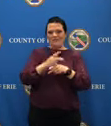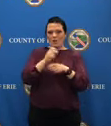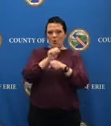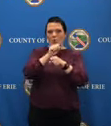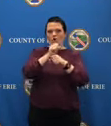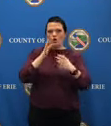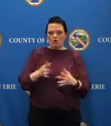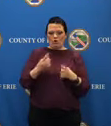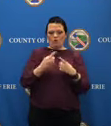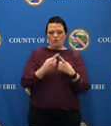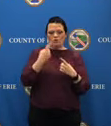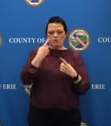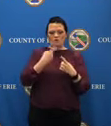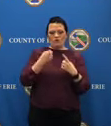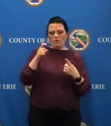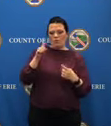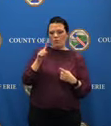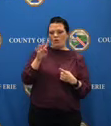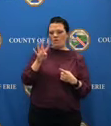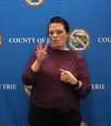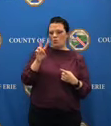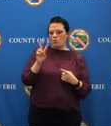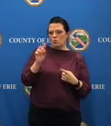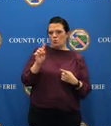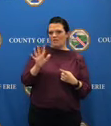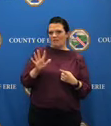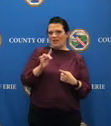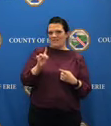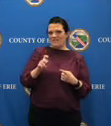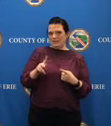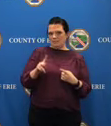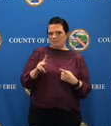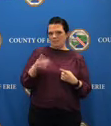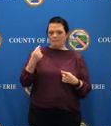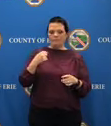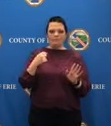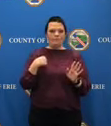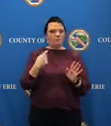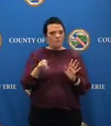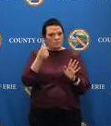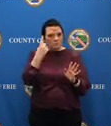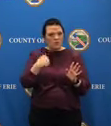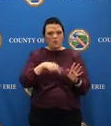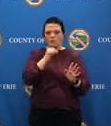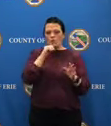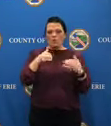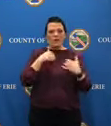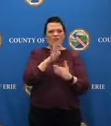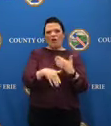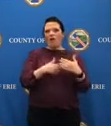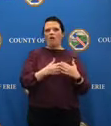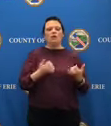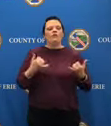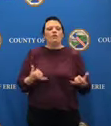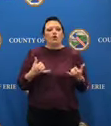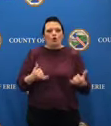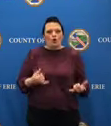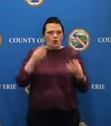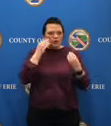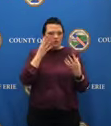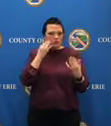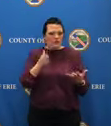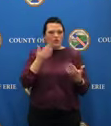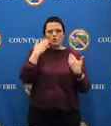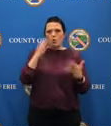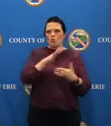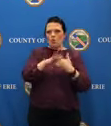14215 zip code. So I want people to understand we do not have all the existing data, know everything about a person who's tested